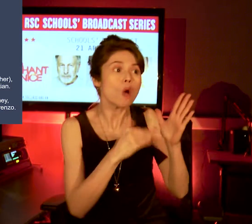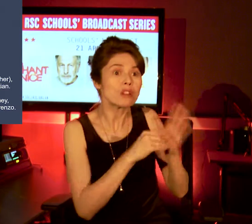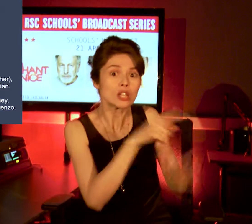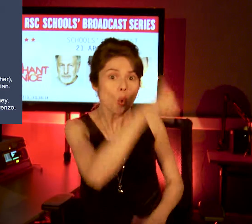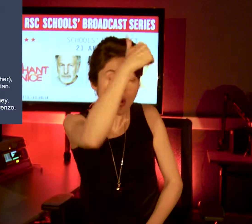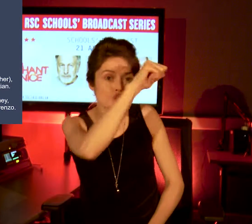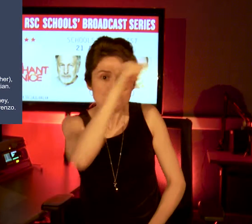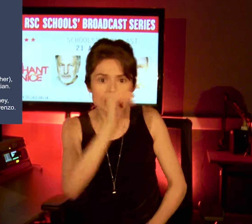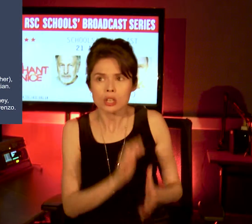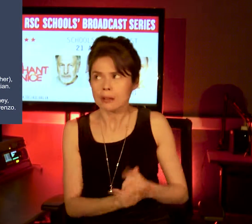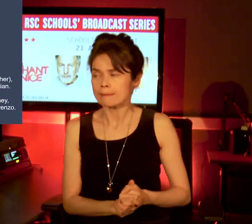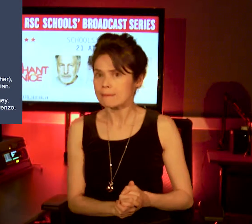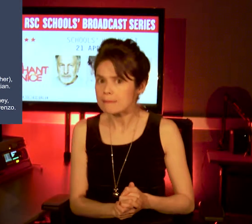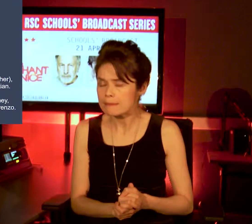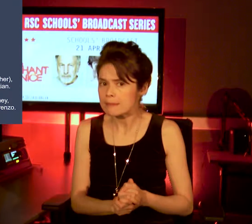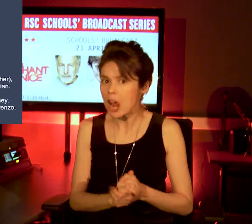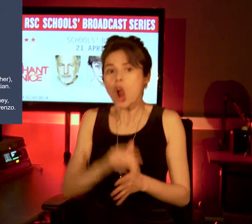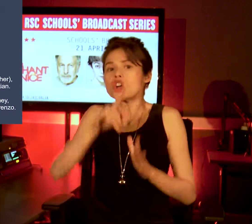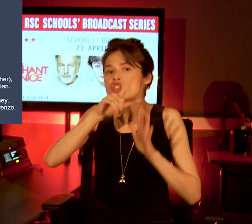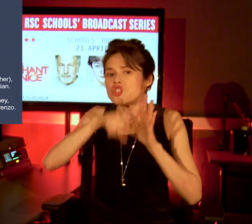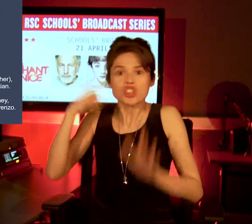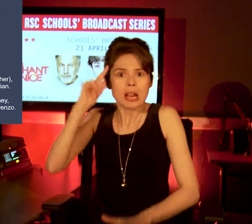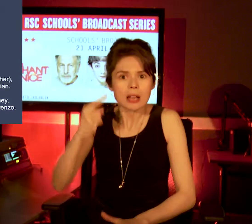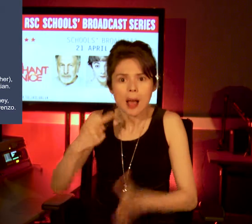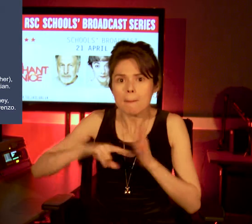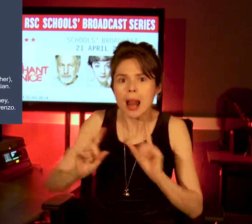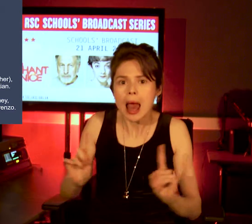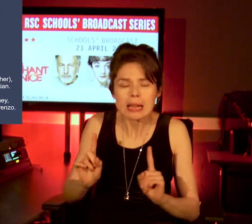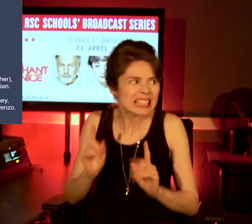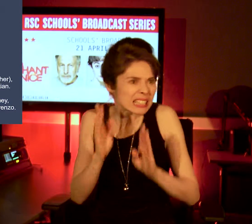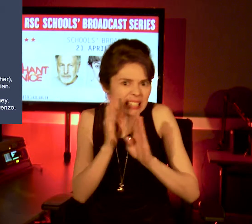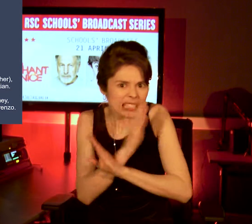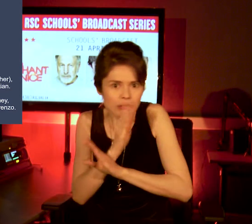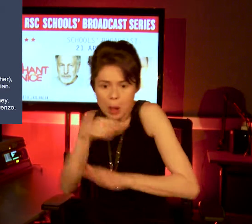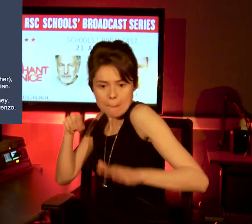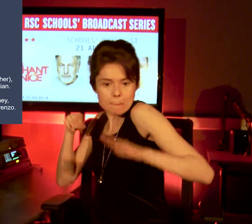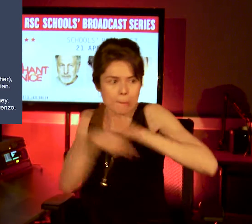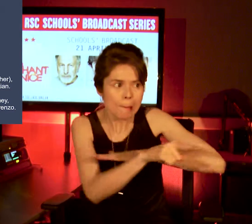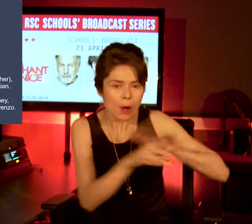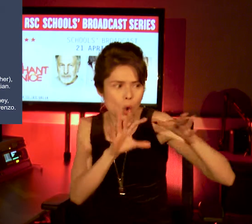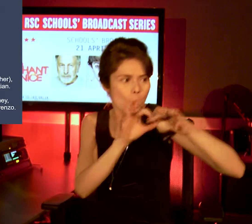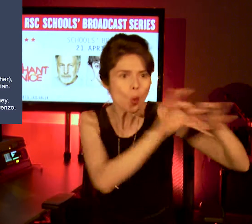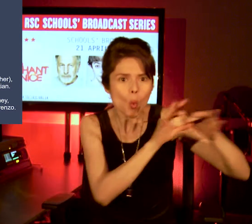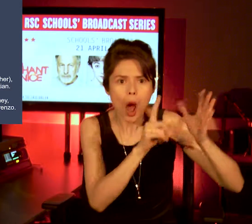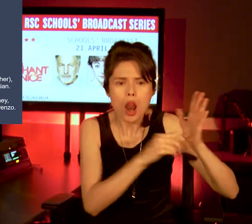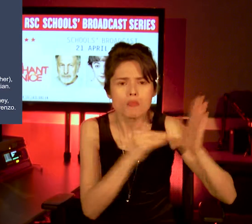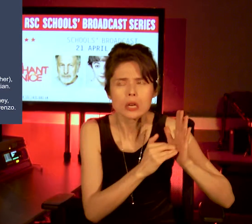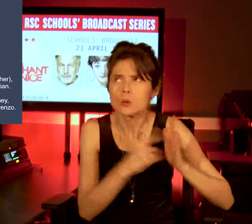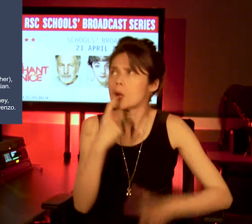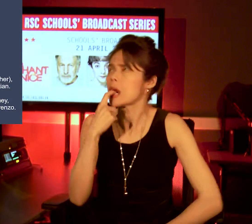But Jessica is Jewish and Lorenzo is Christian, so Jessica is secretly